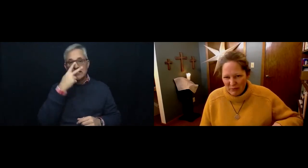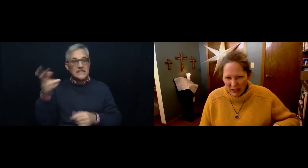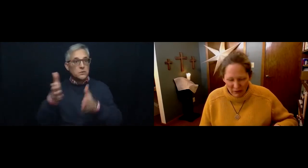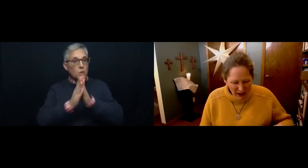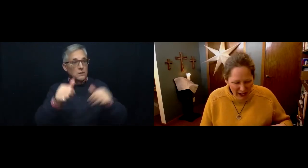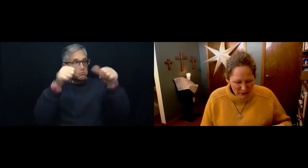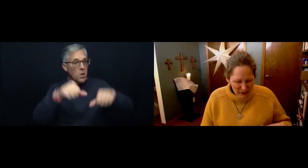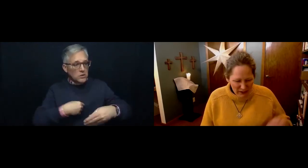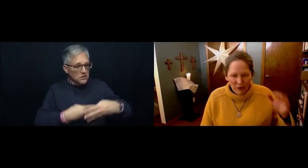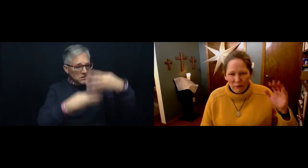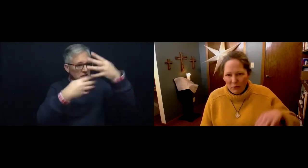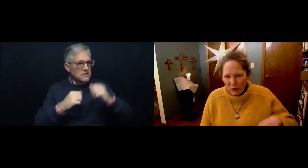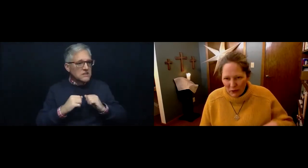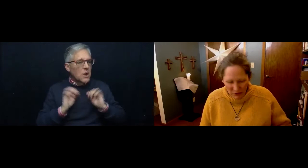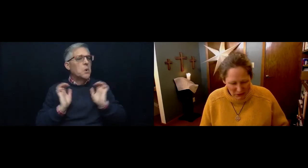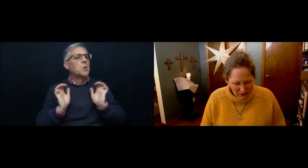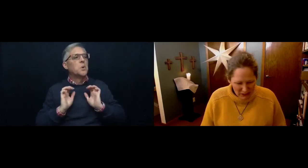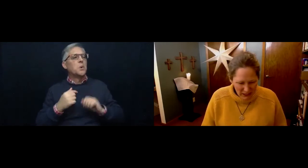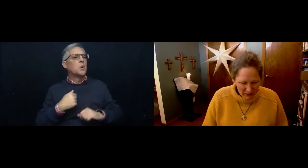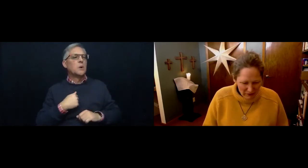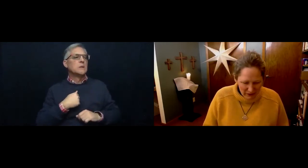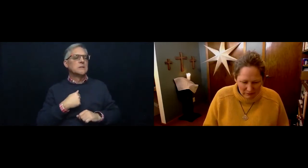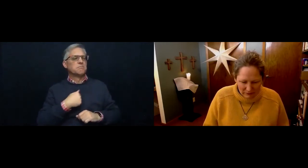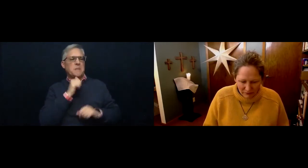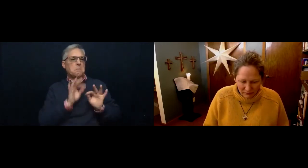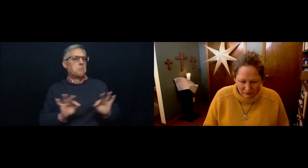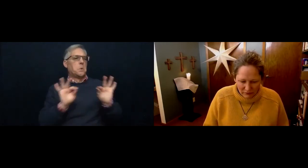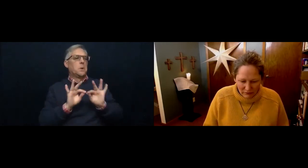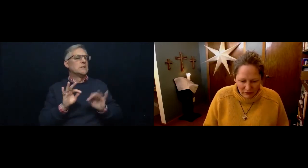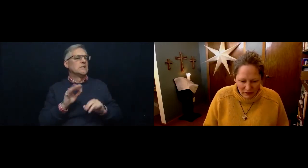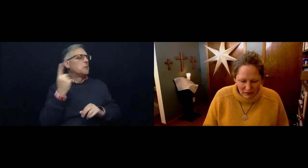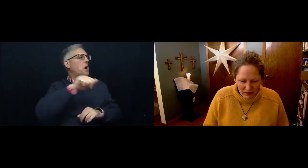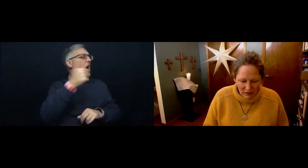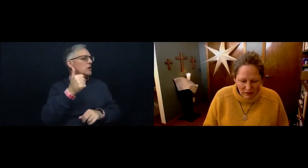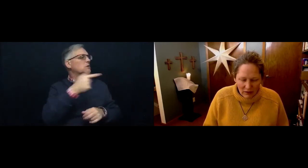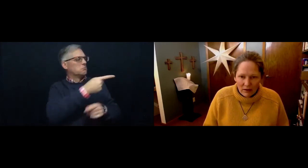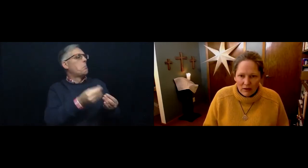it doesn't matter if I do it, another more important person will take care of it.